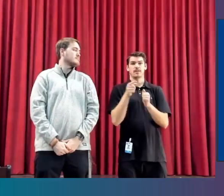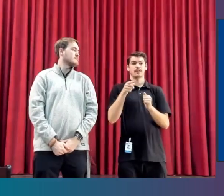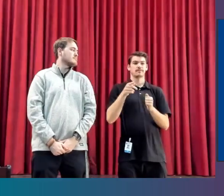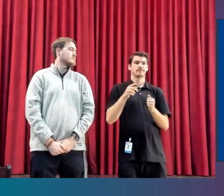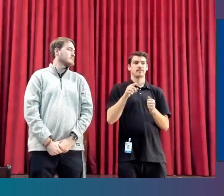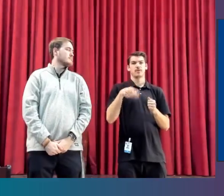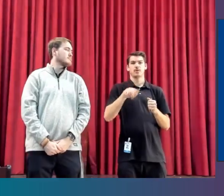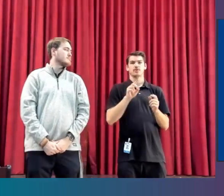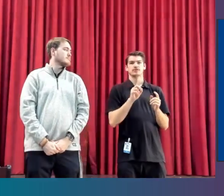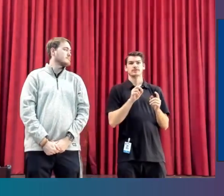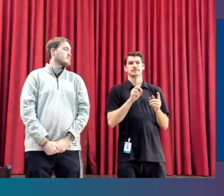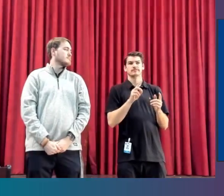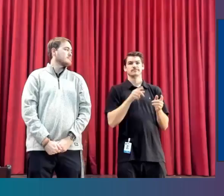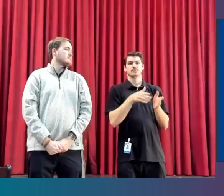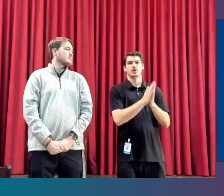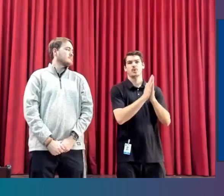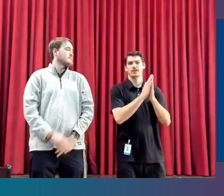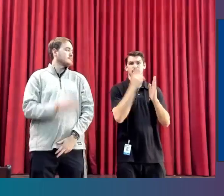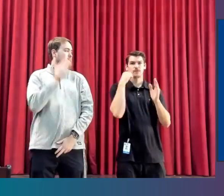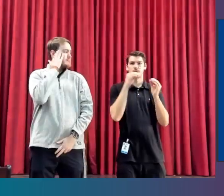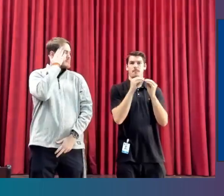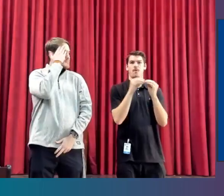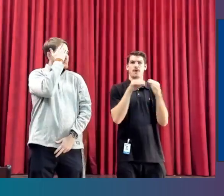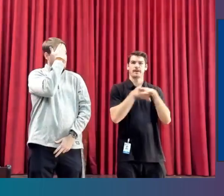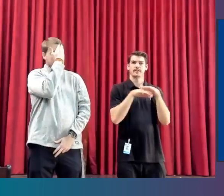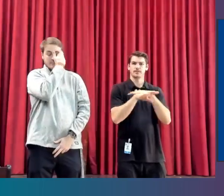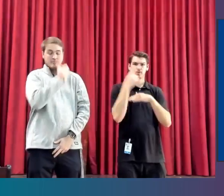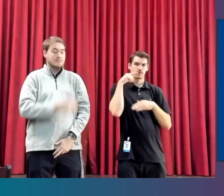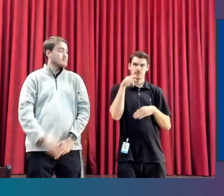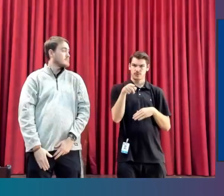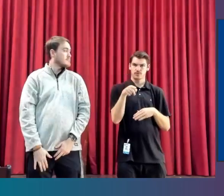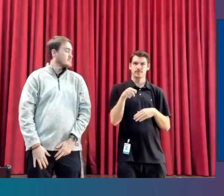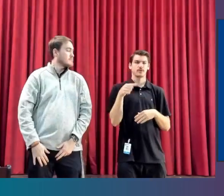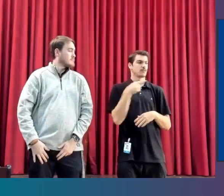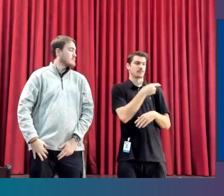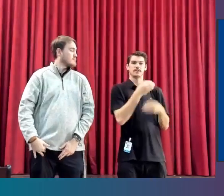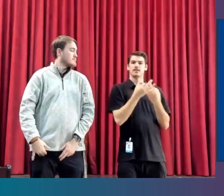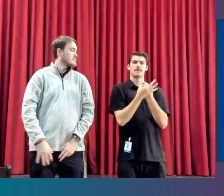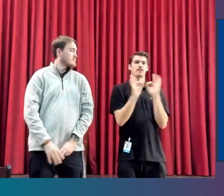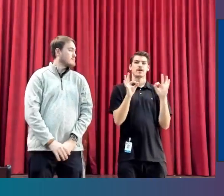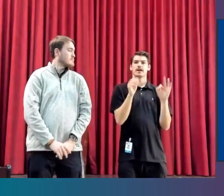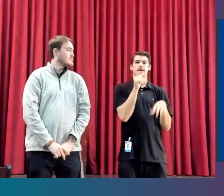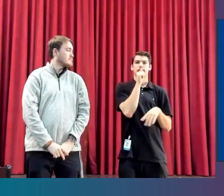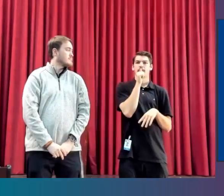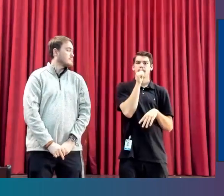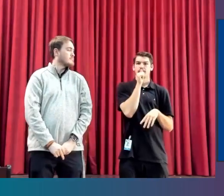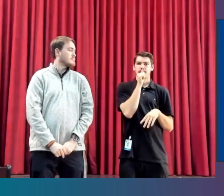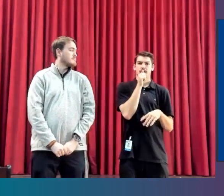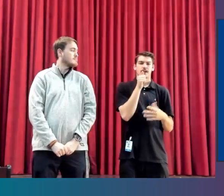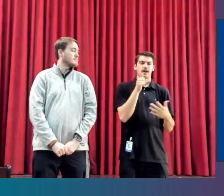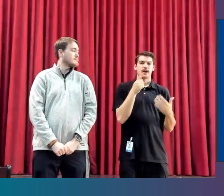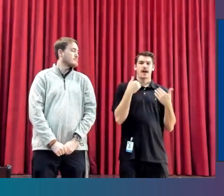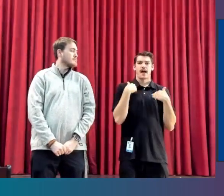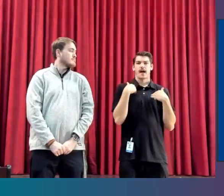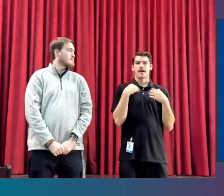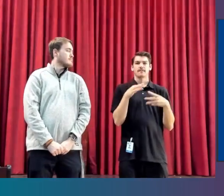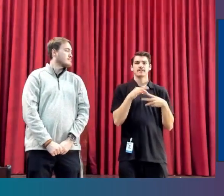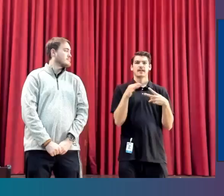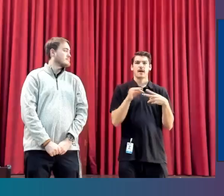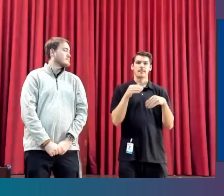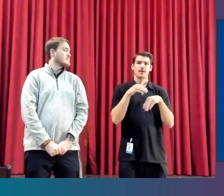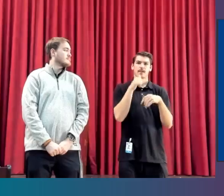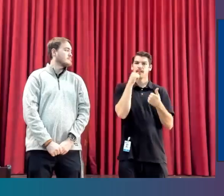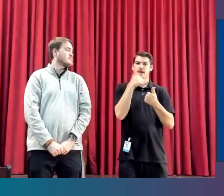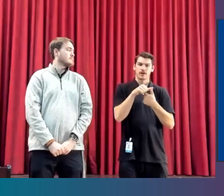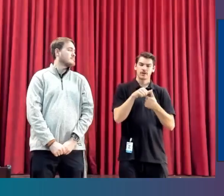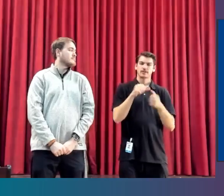requests to make it more accessible for yourself. So this is free, private, confidential. They have sample letters and things like